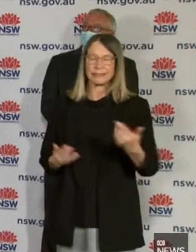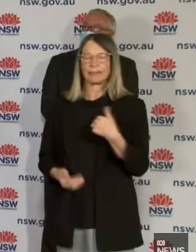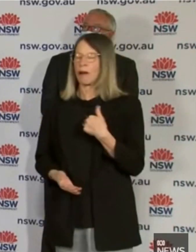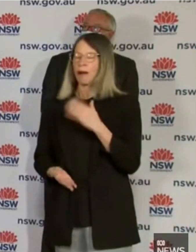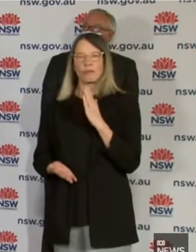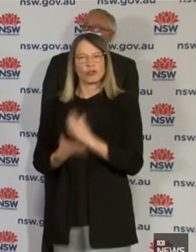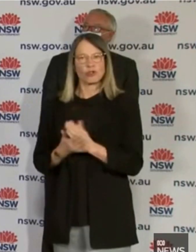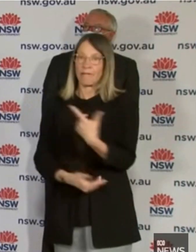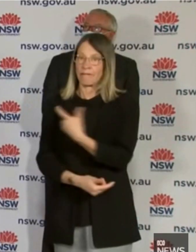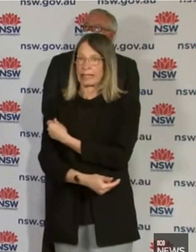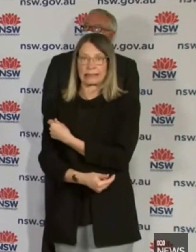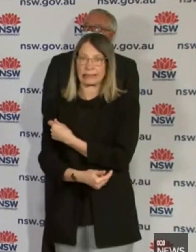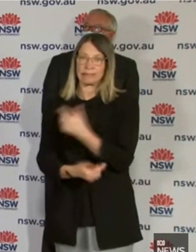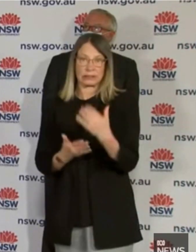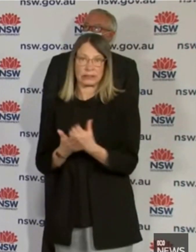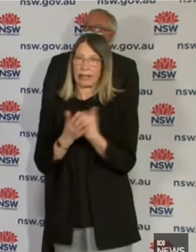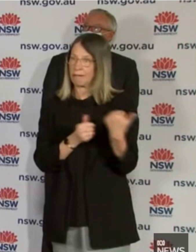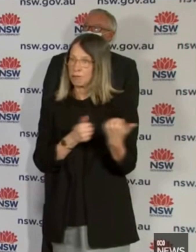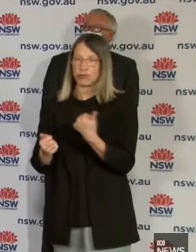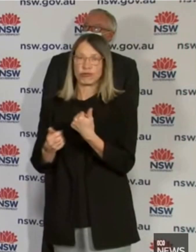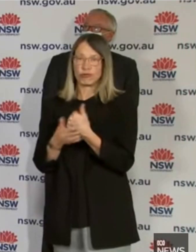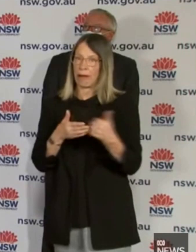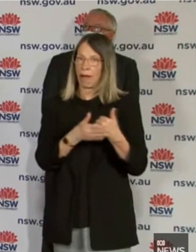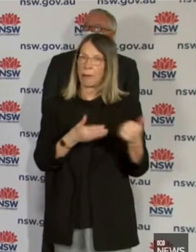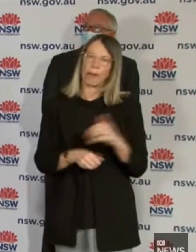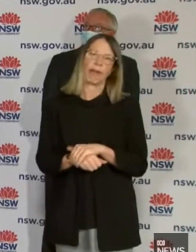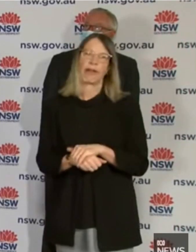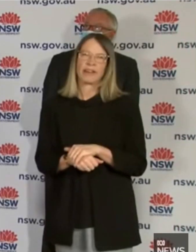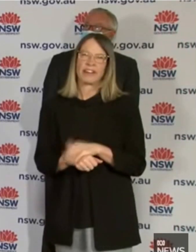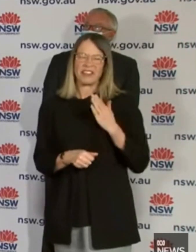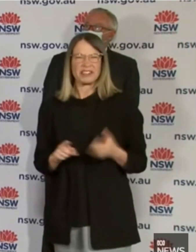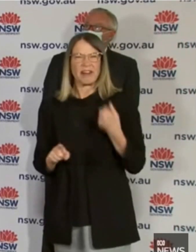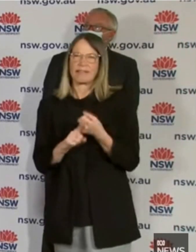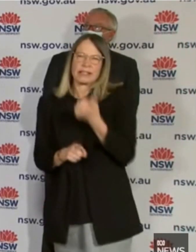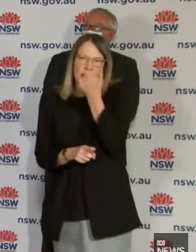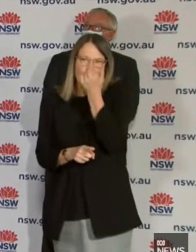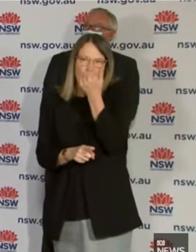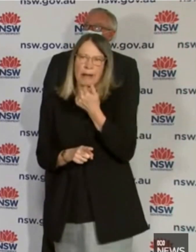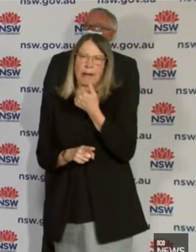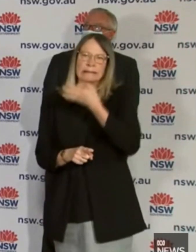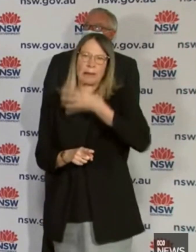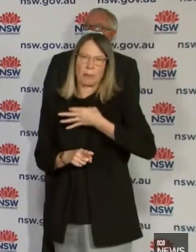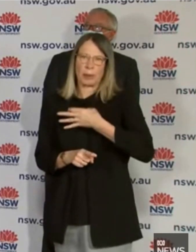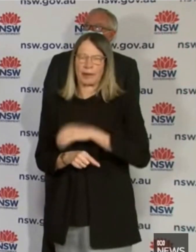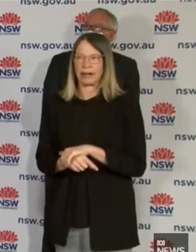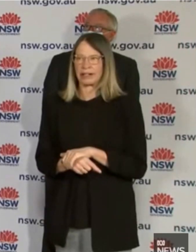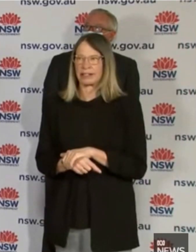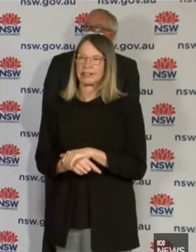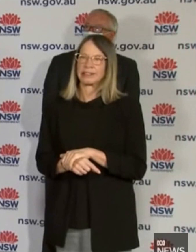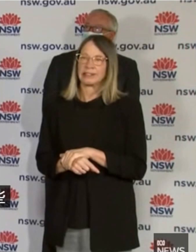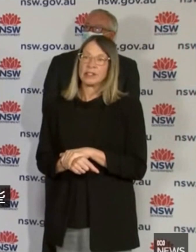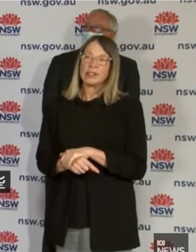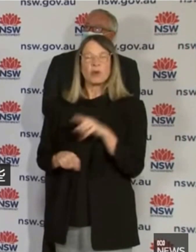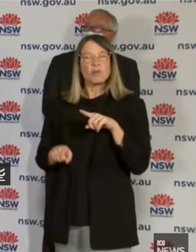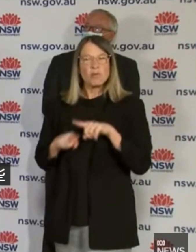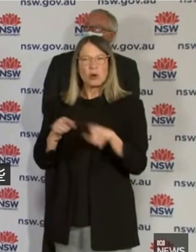and the side effects are mild and transient. And while the illness in kids is usually mild, some of the teenagers and